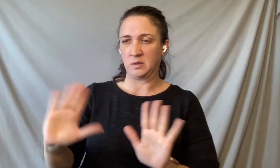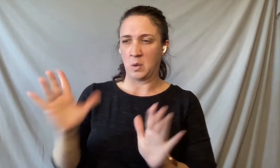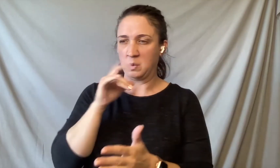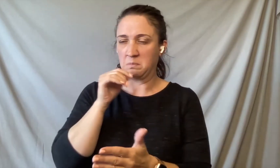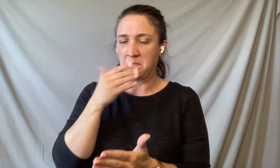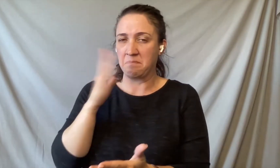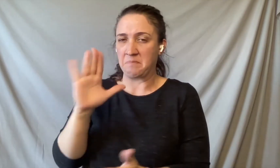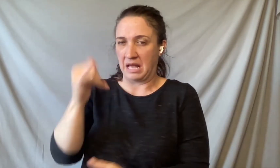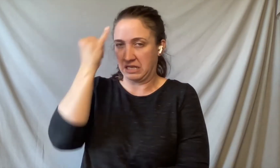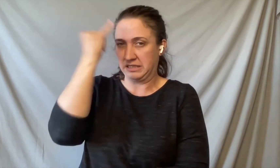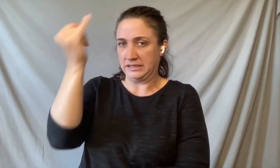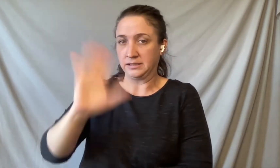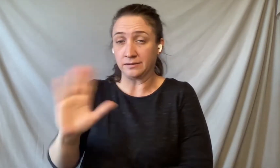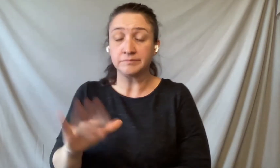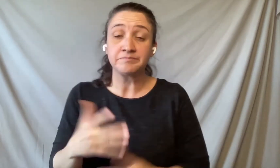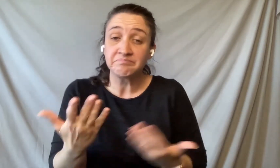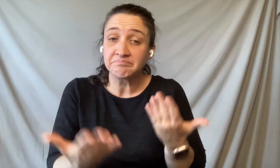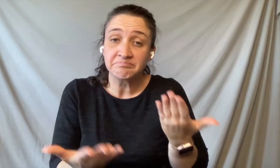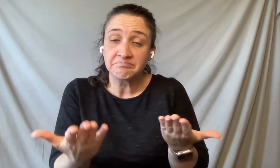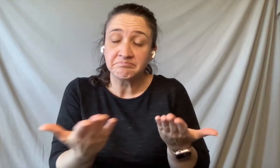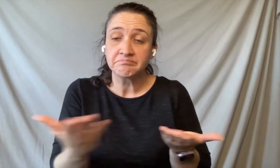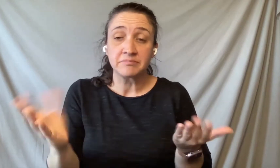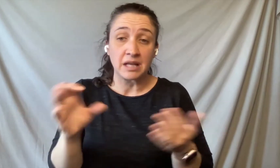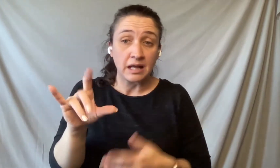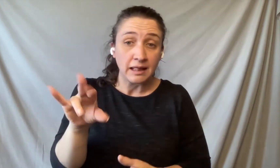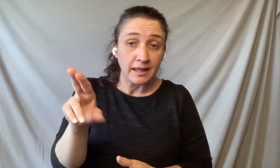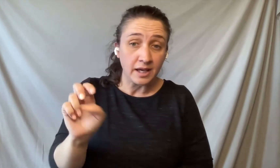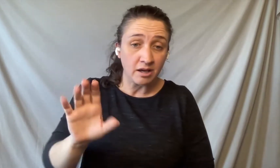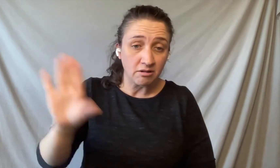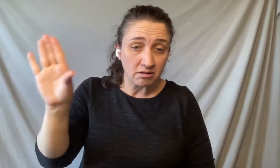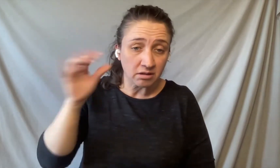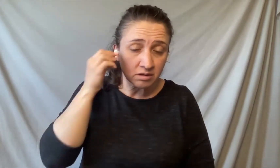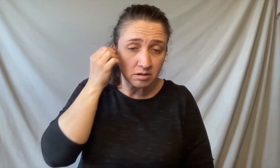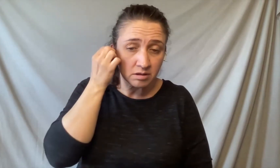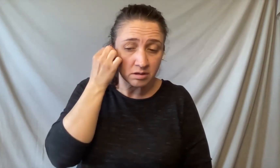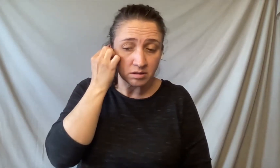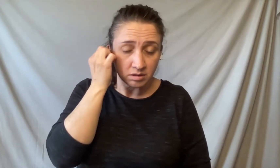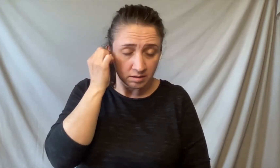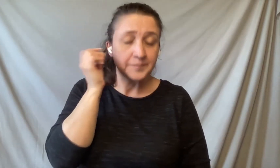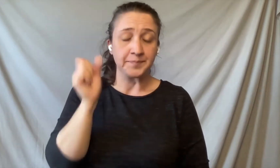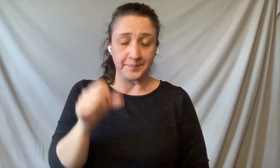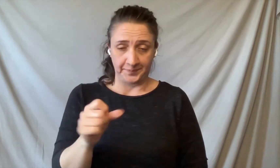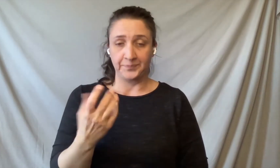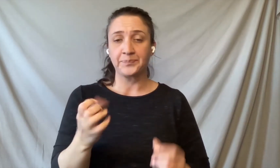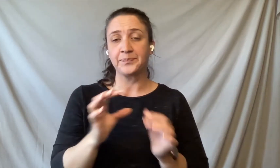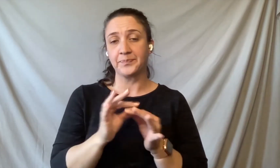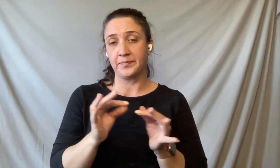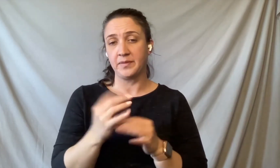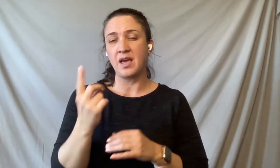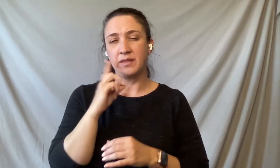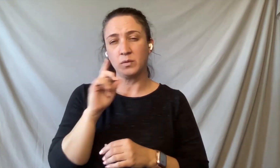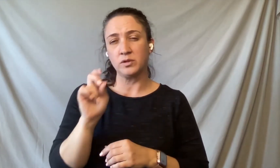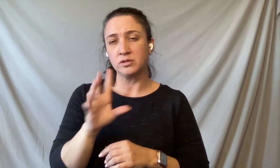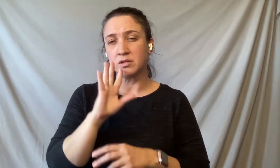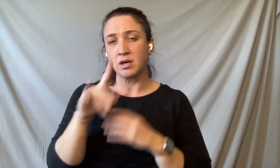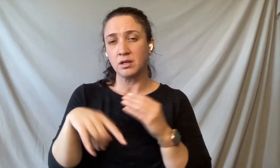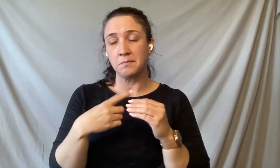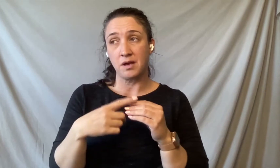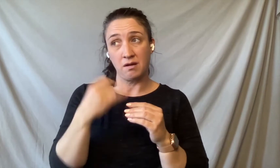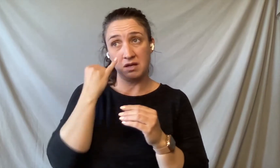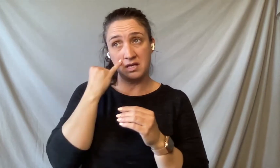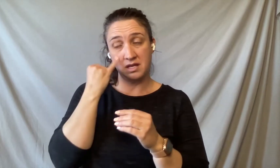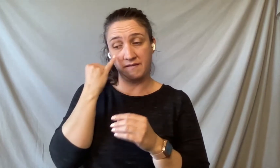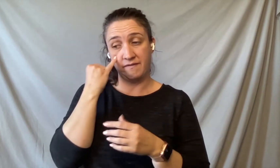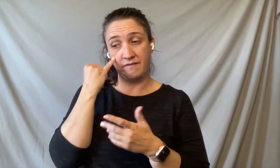And Claire, did you want to say something, or is your hand still up? No, I did want to say something. I think we should talk about whether home ownership belongs